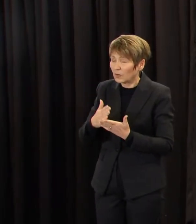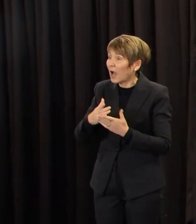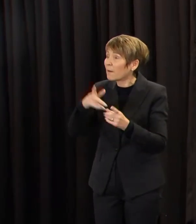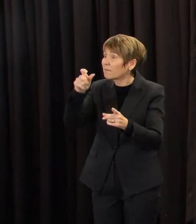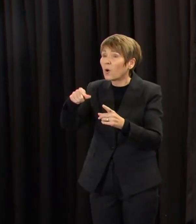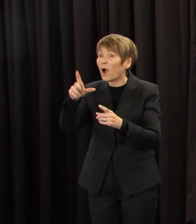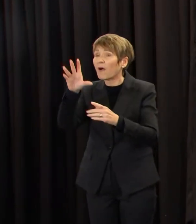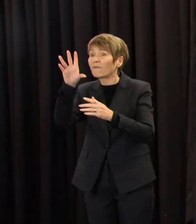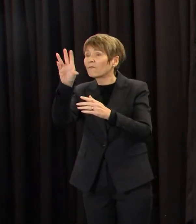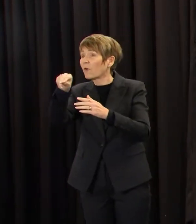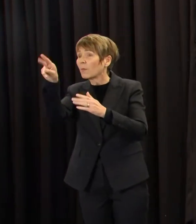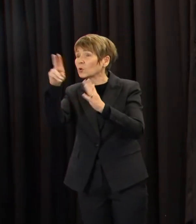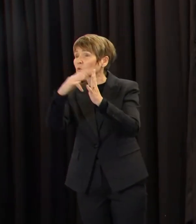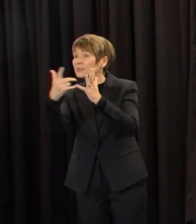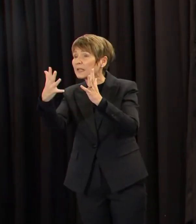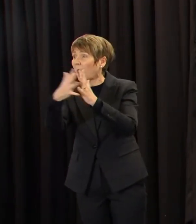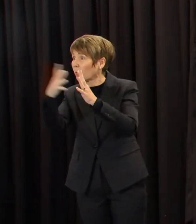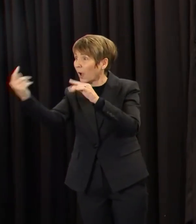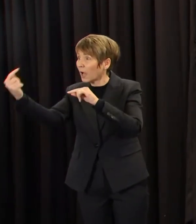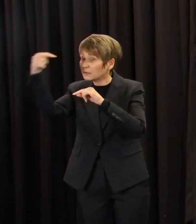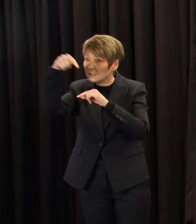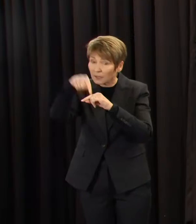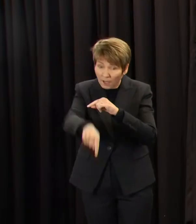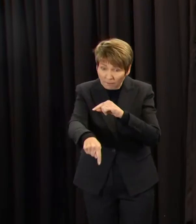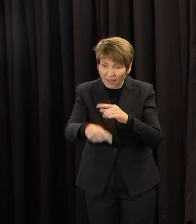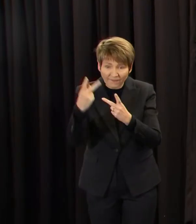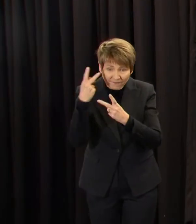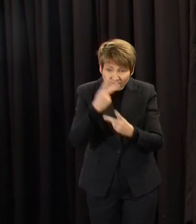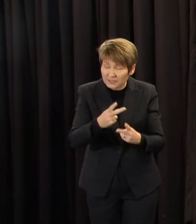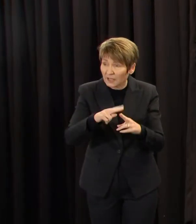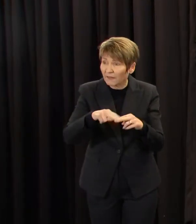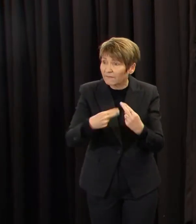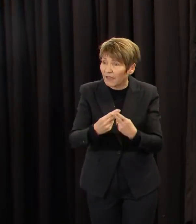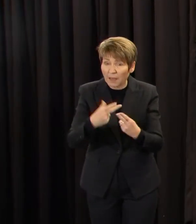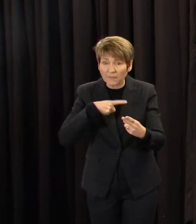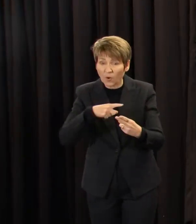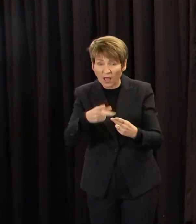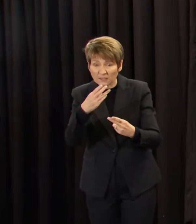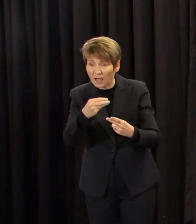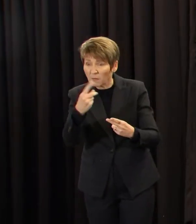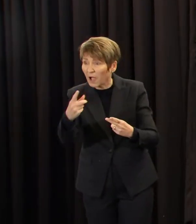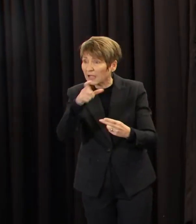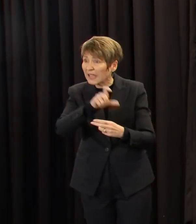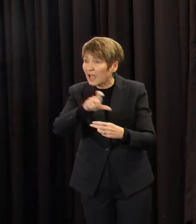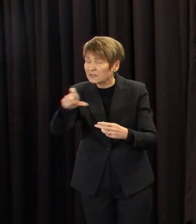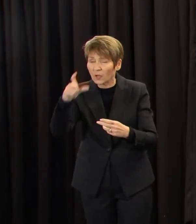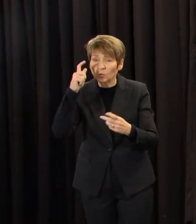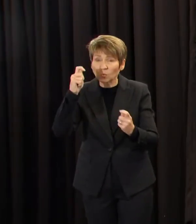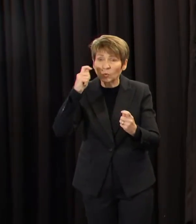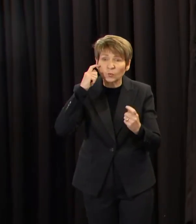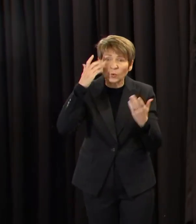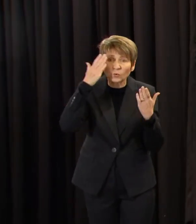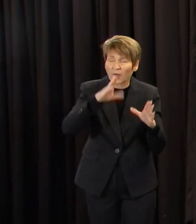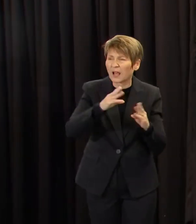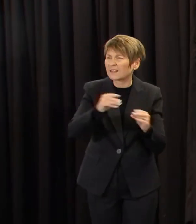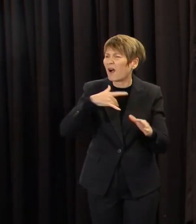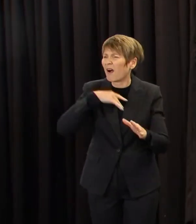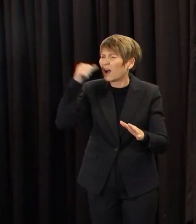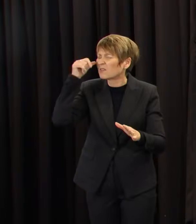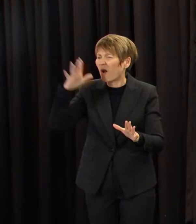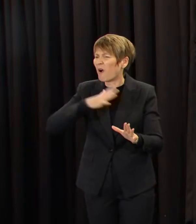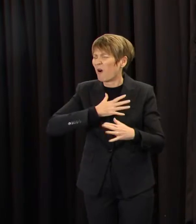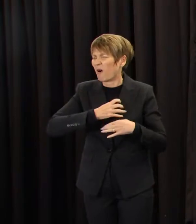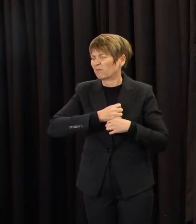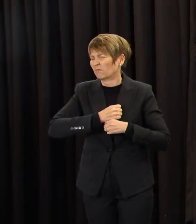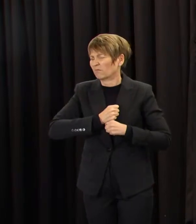is a public health decision. This is heartbreaking though. There are so many cases where we've had to say no. It is genuinely